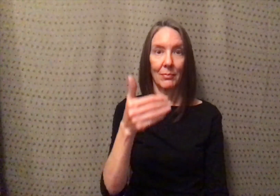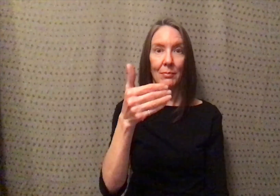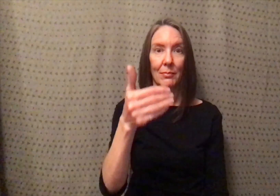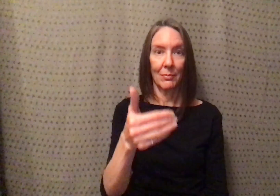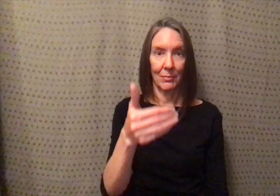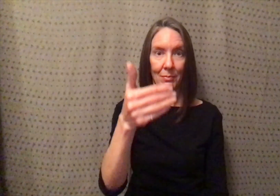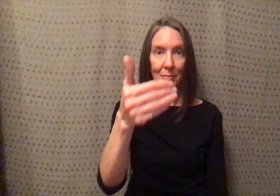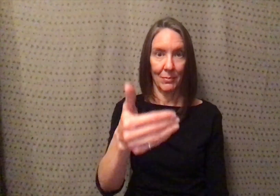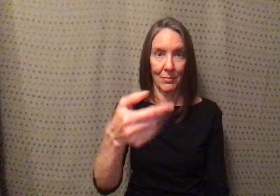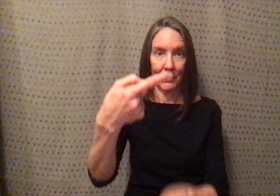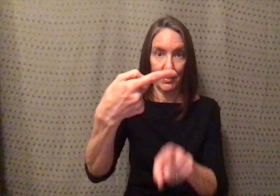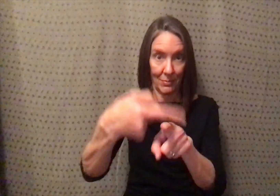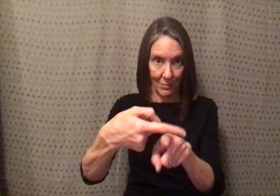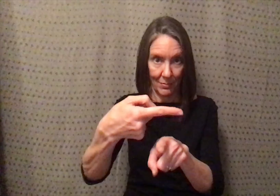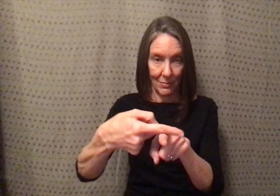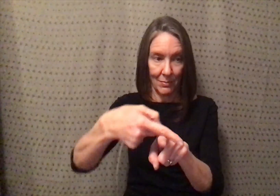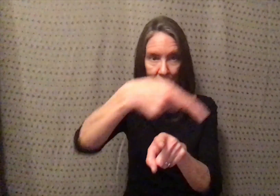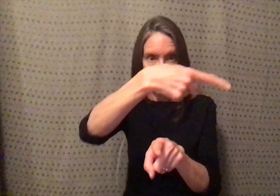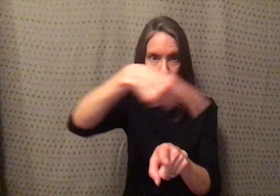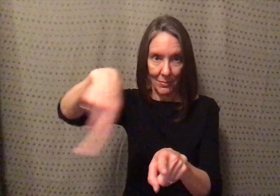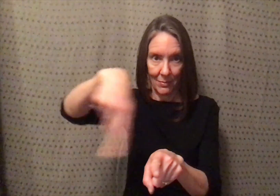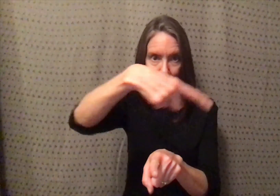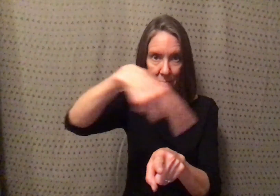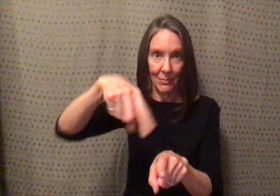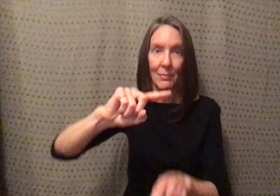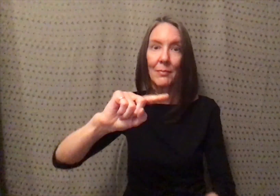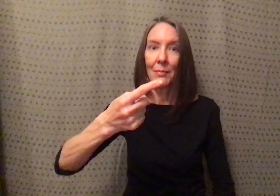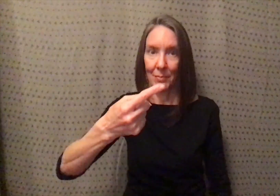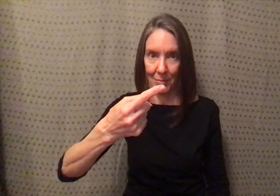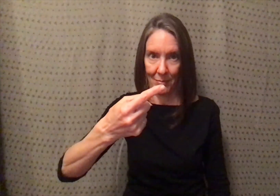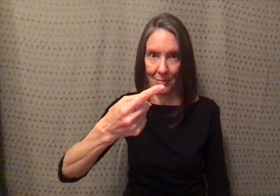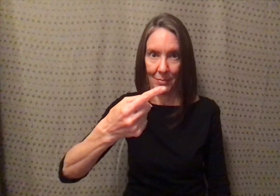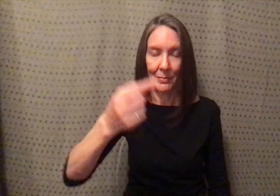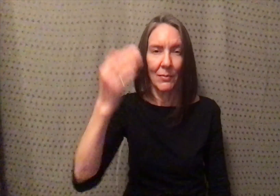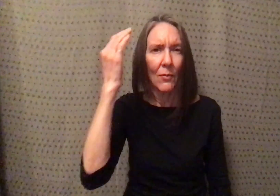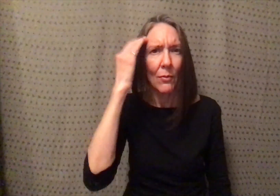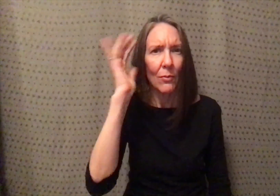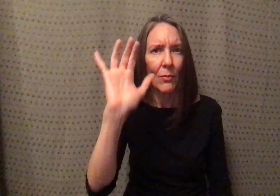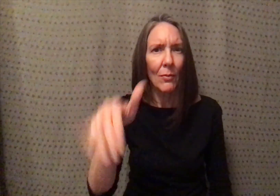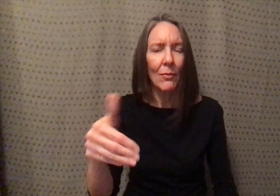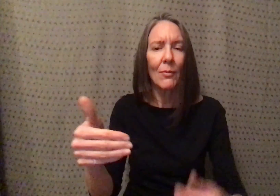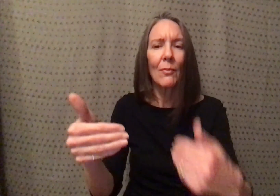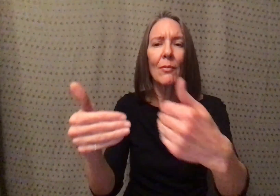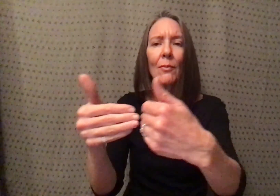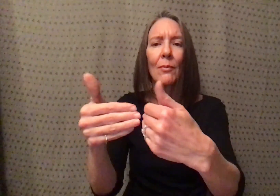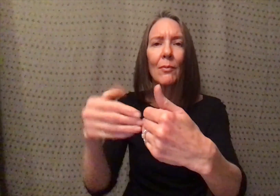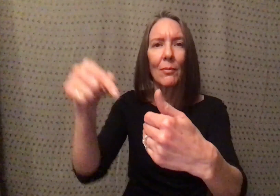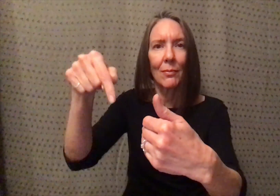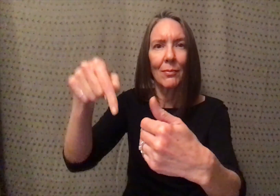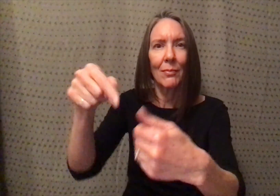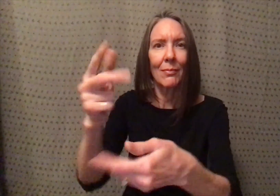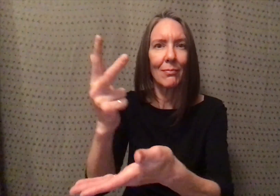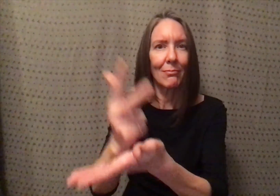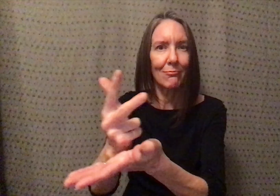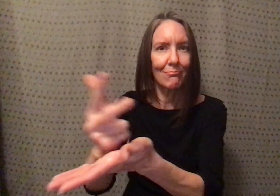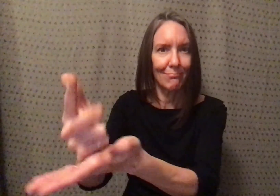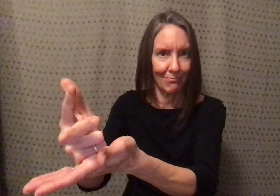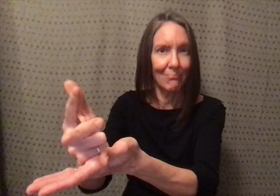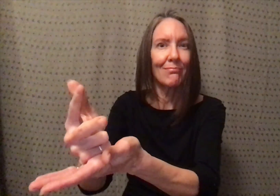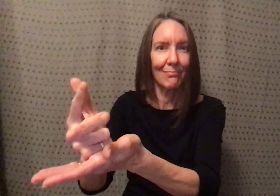Go straight 3 blocks to 1st Street. You know that on the far right corner there's some